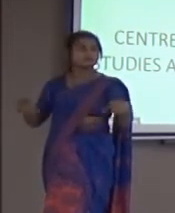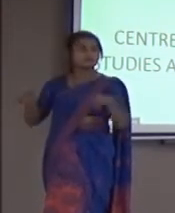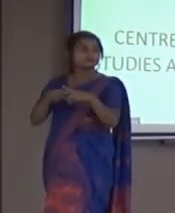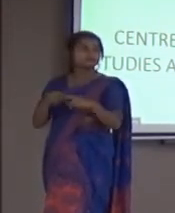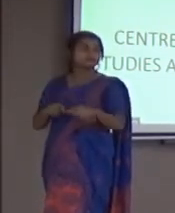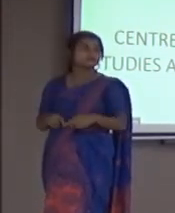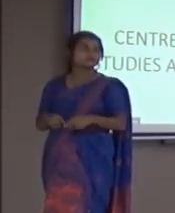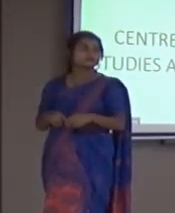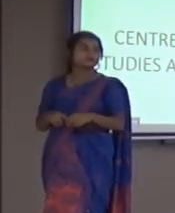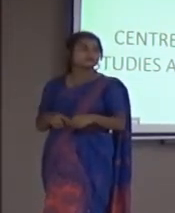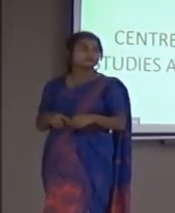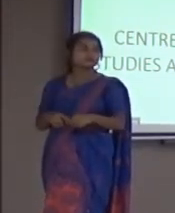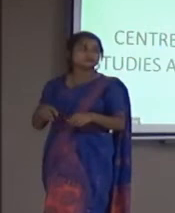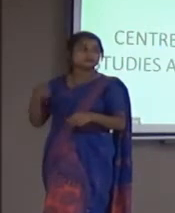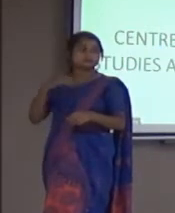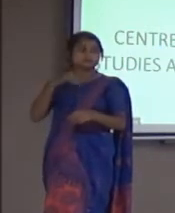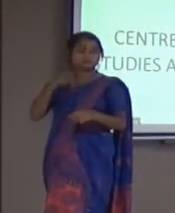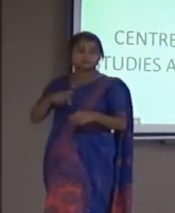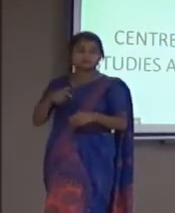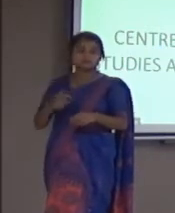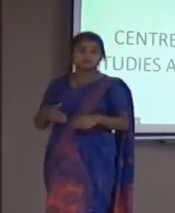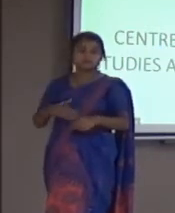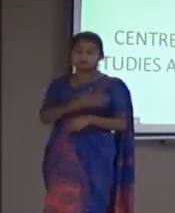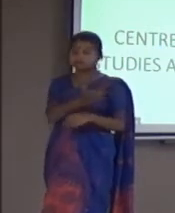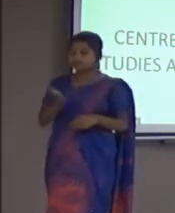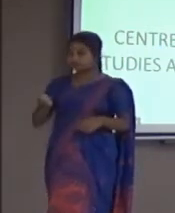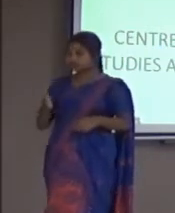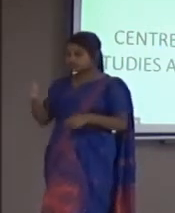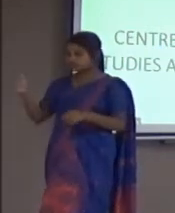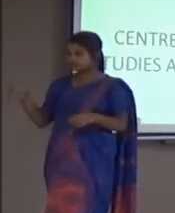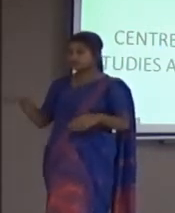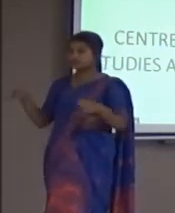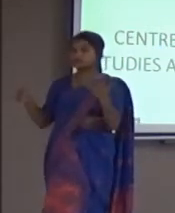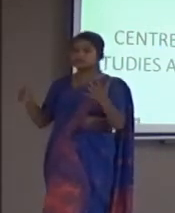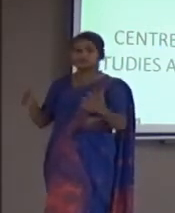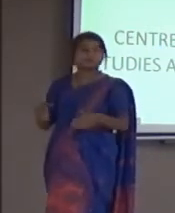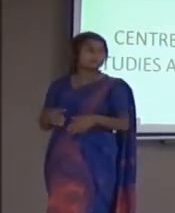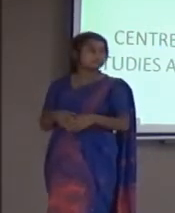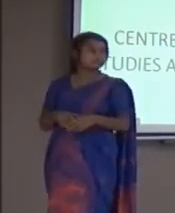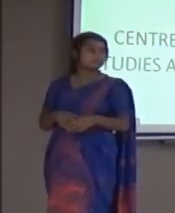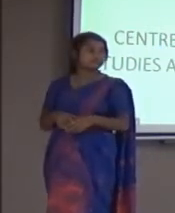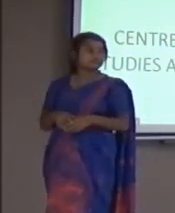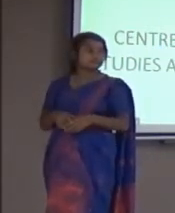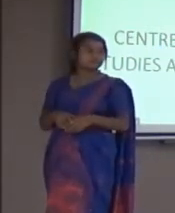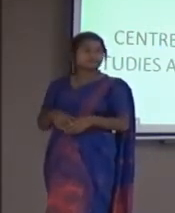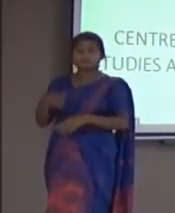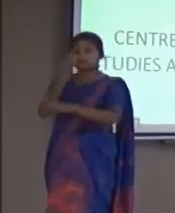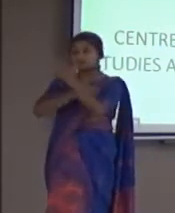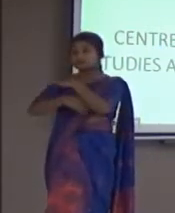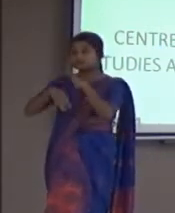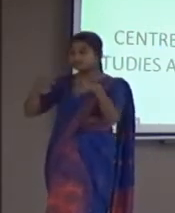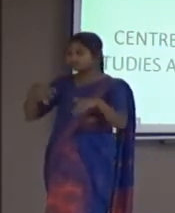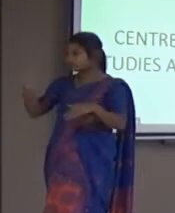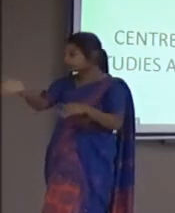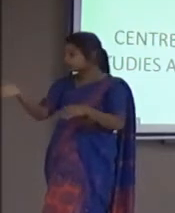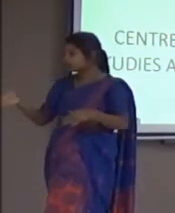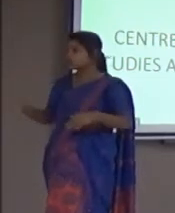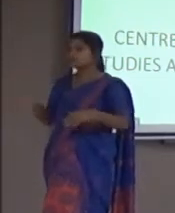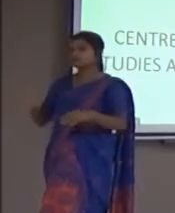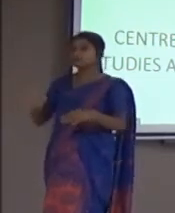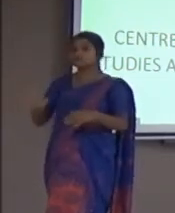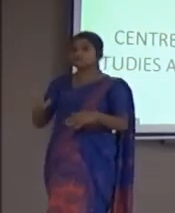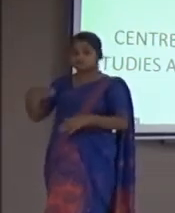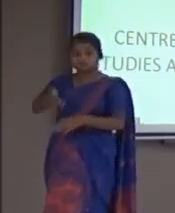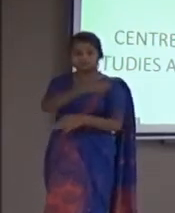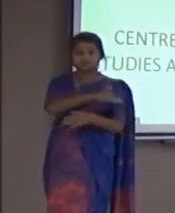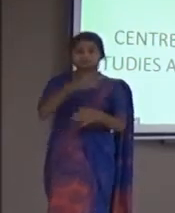were not least bothered about arranging this ramp. So just 3-4 days when we are arranging this ramp for persons with disabilities, that it should be that